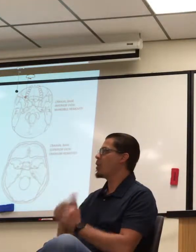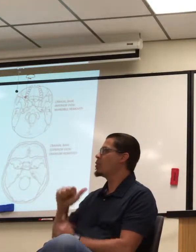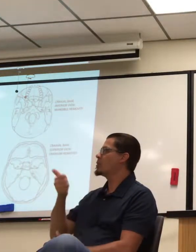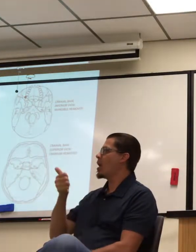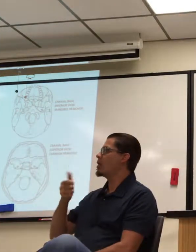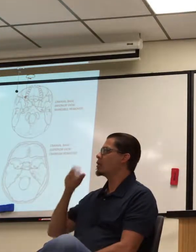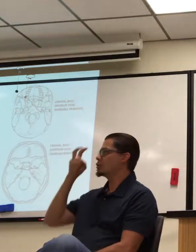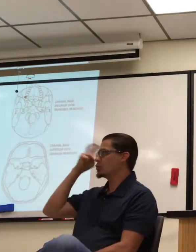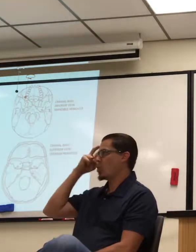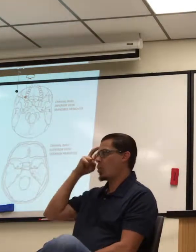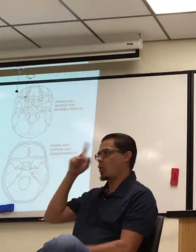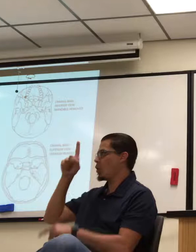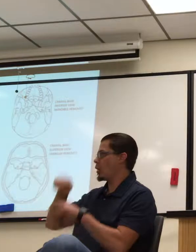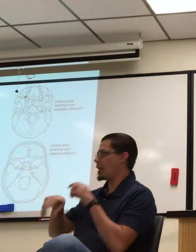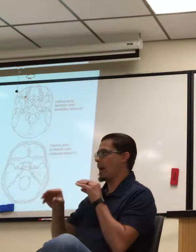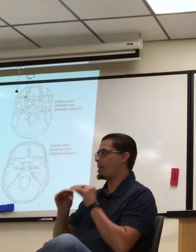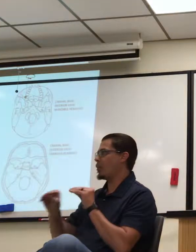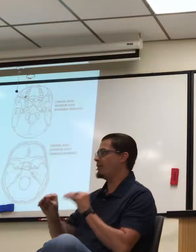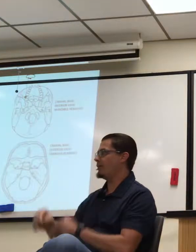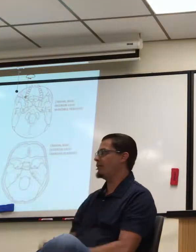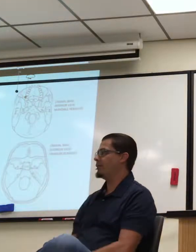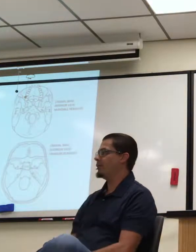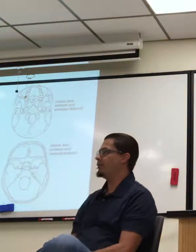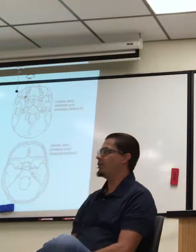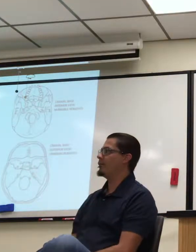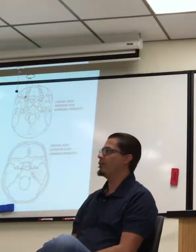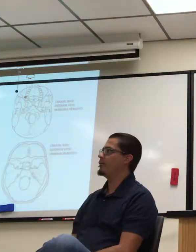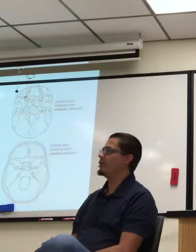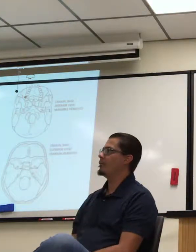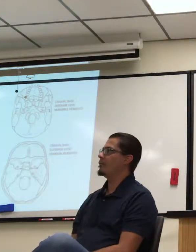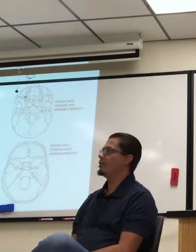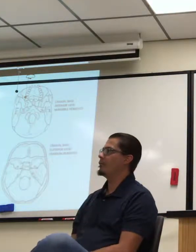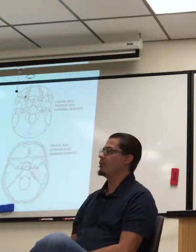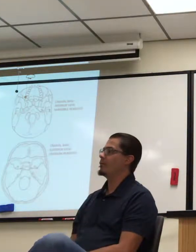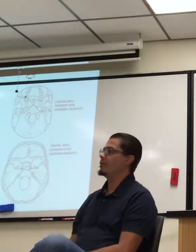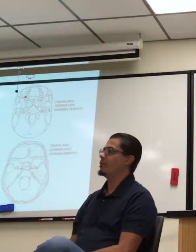immovable joints. The skull